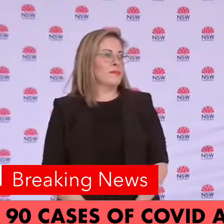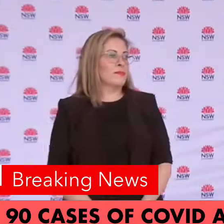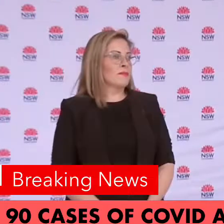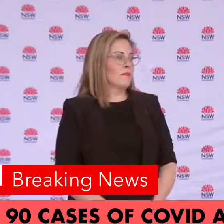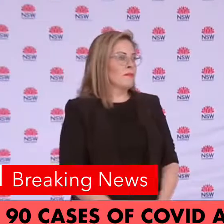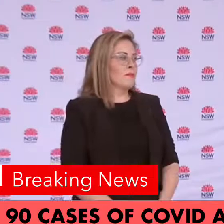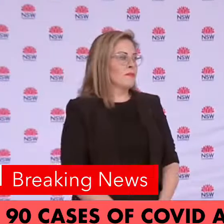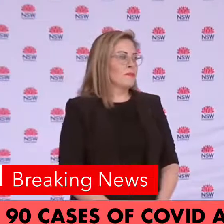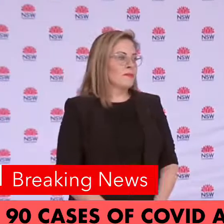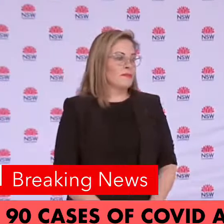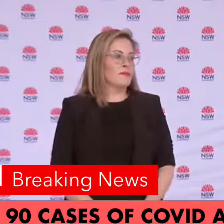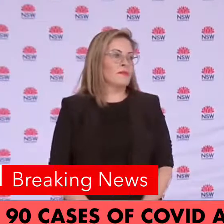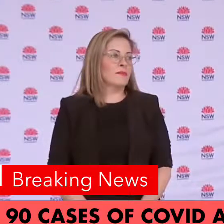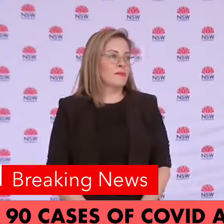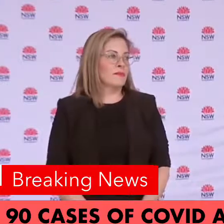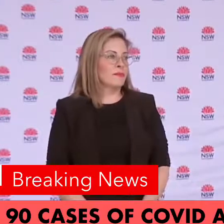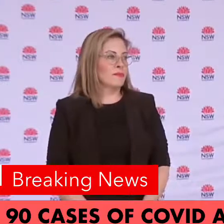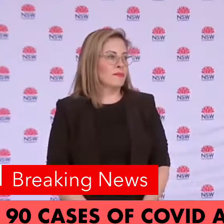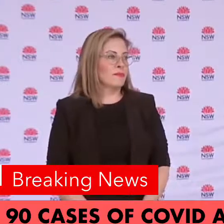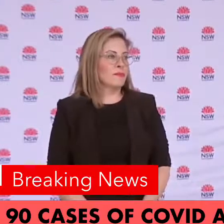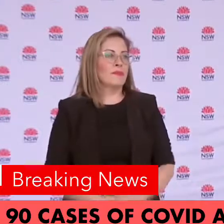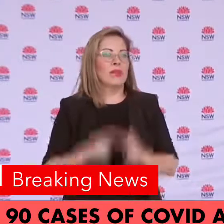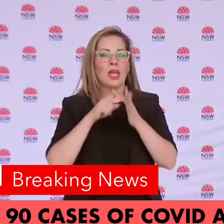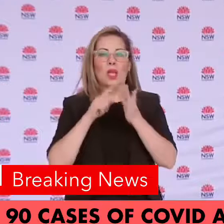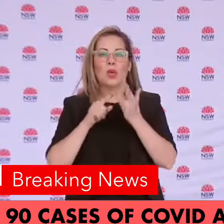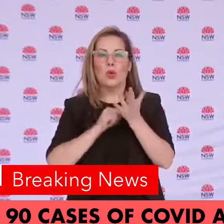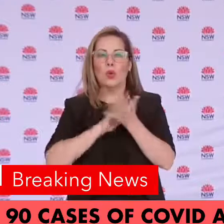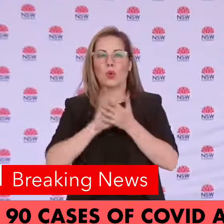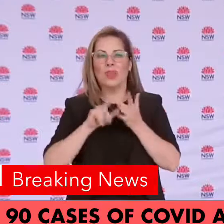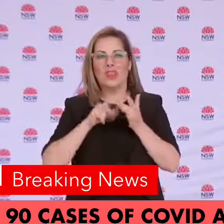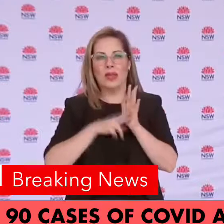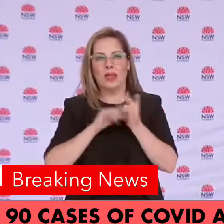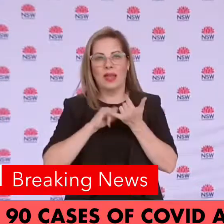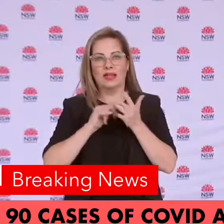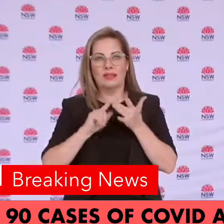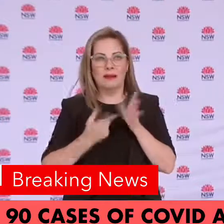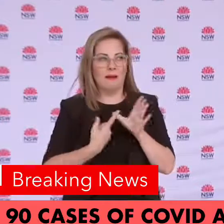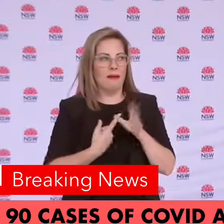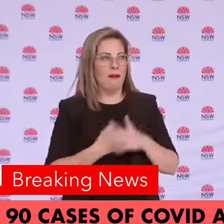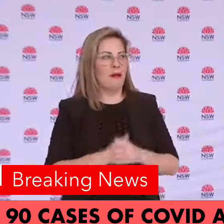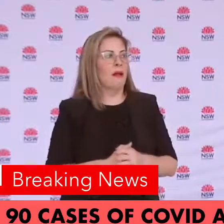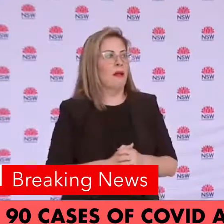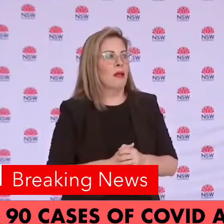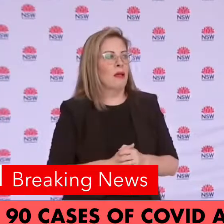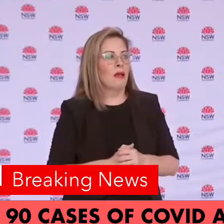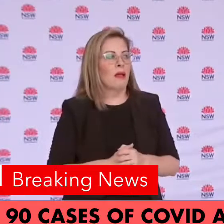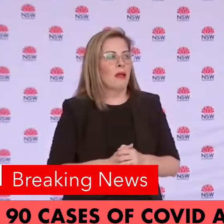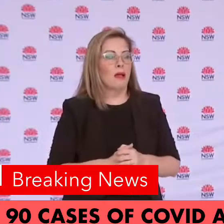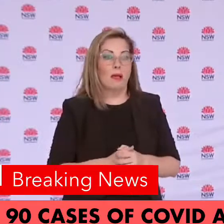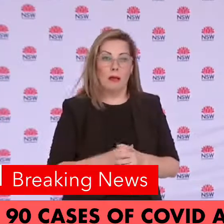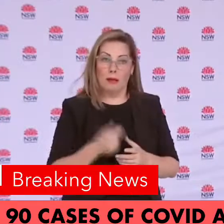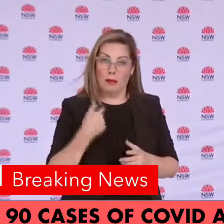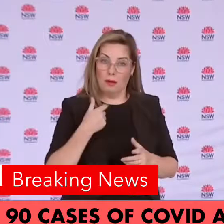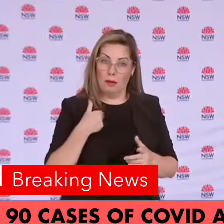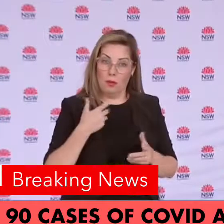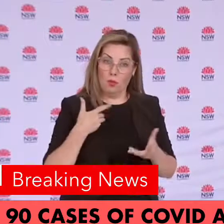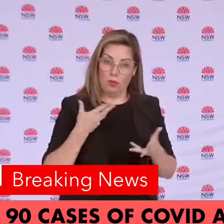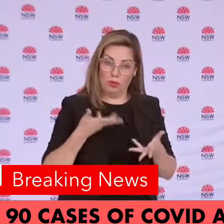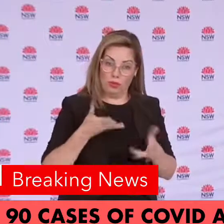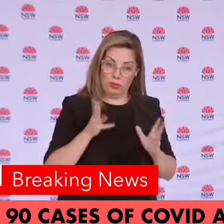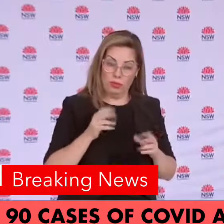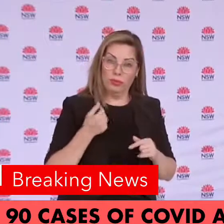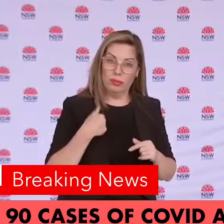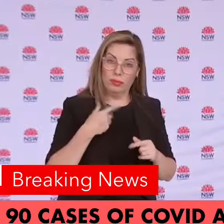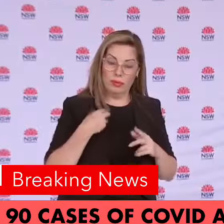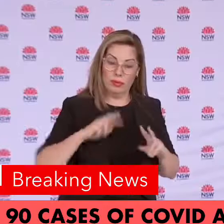take your personal ideologies on that, and would you consider allowing a conscious vote on allocation? Look, can I